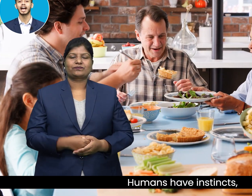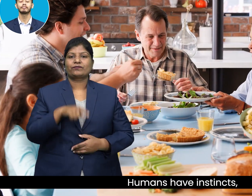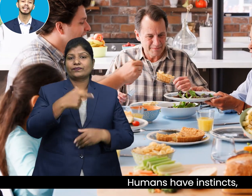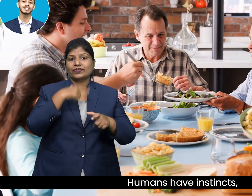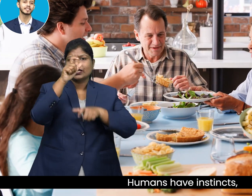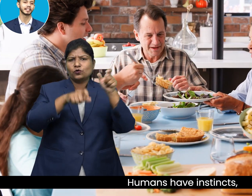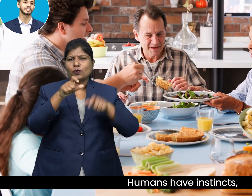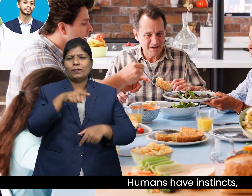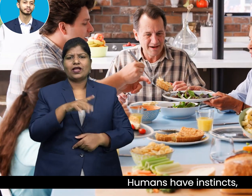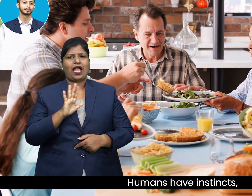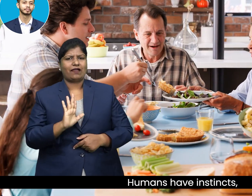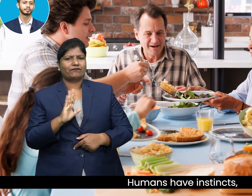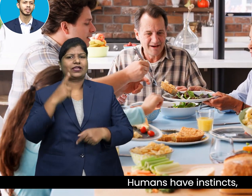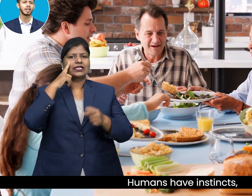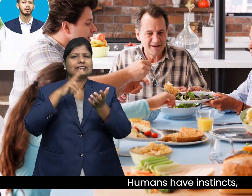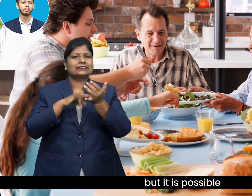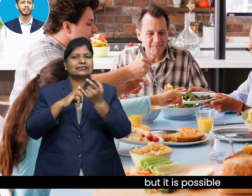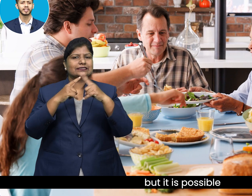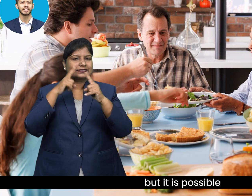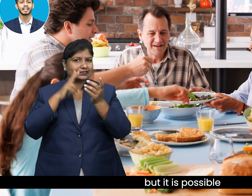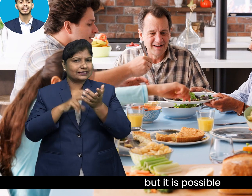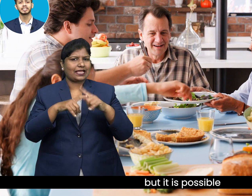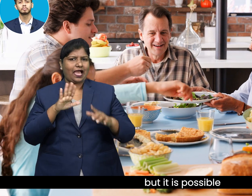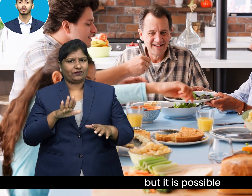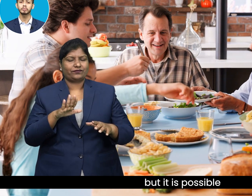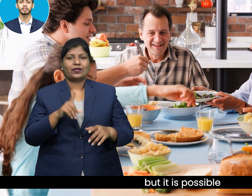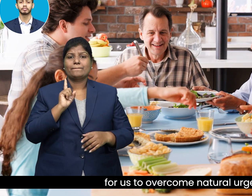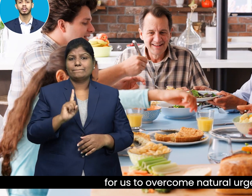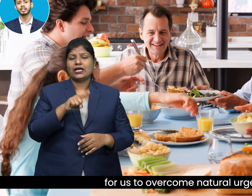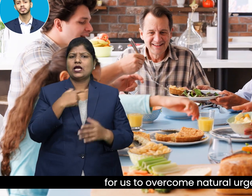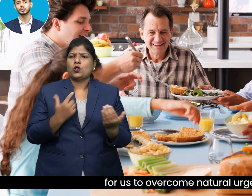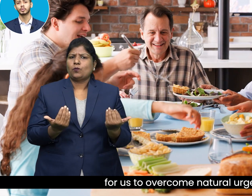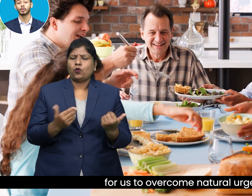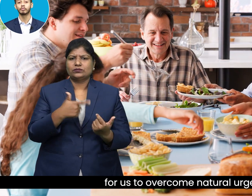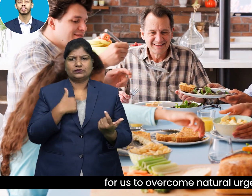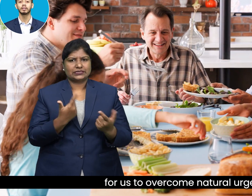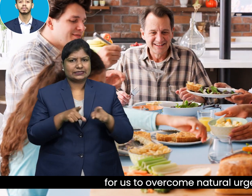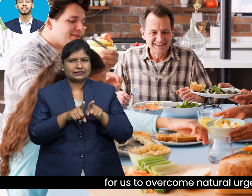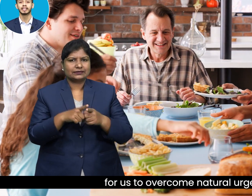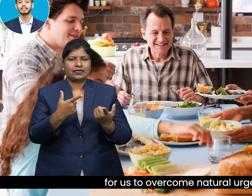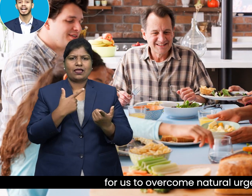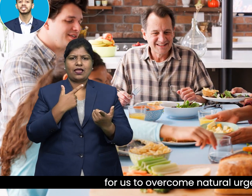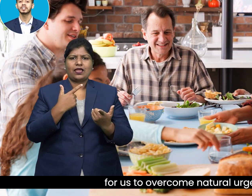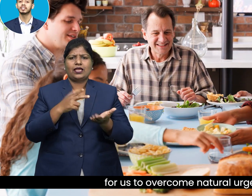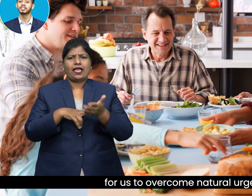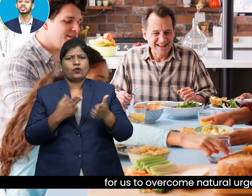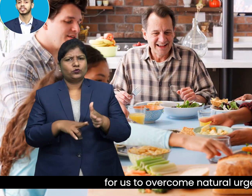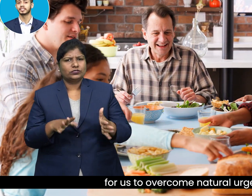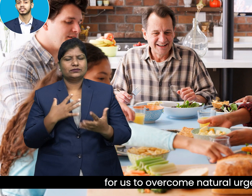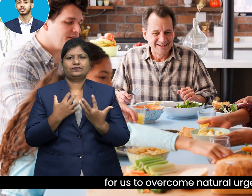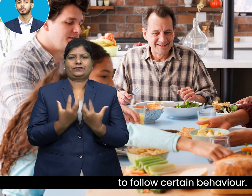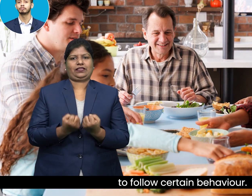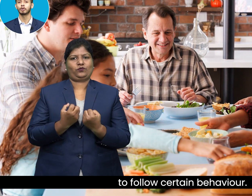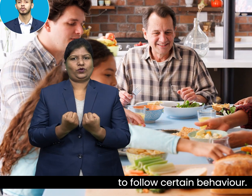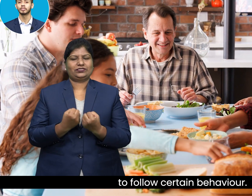Humans have instincts, but it is possible for us to overcome natural